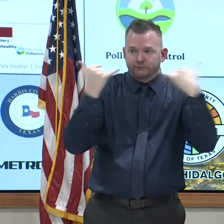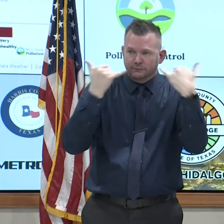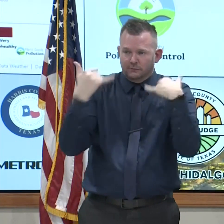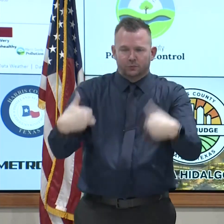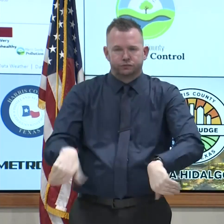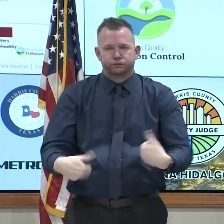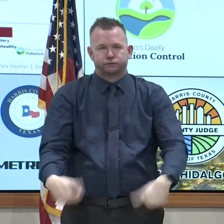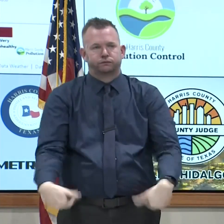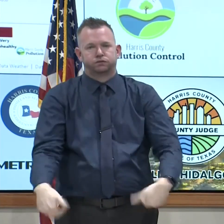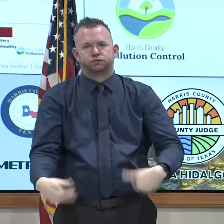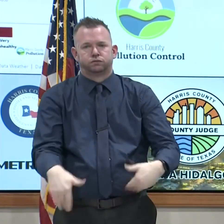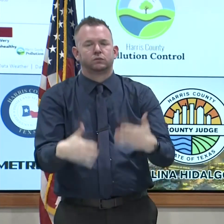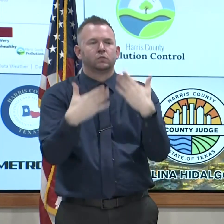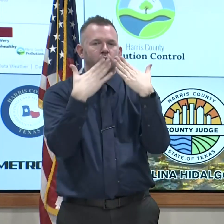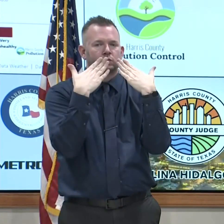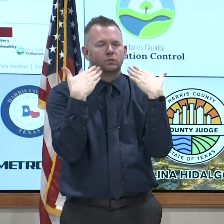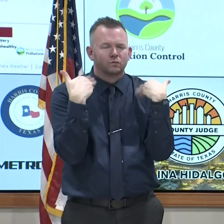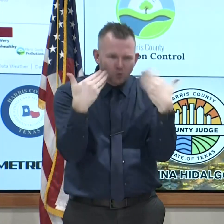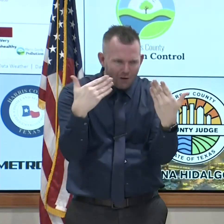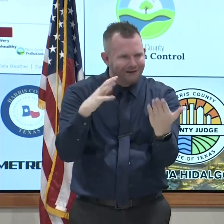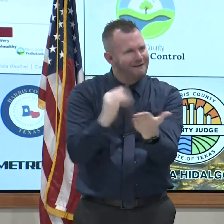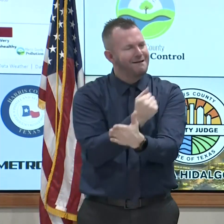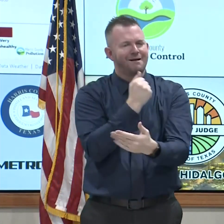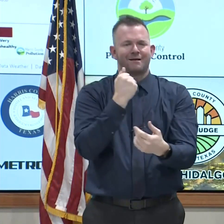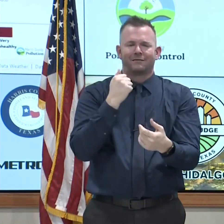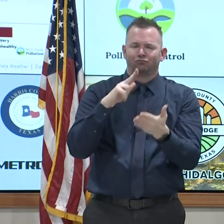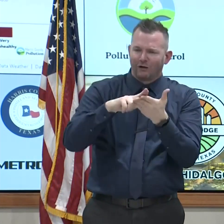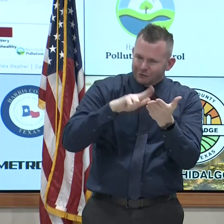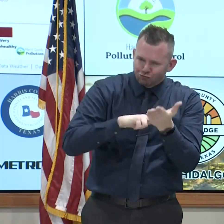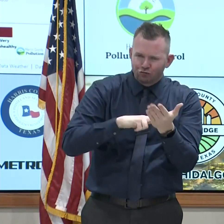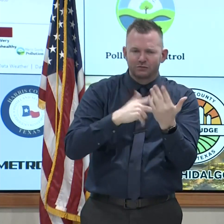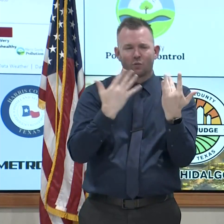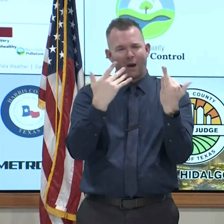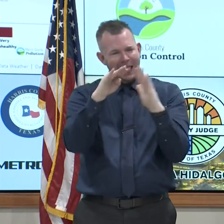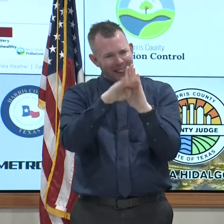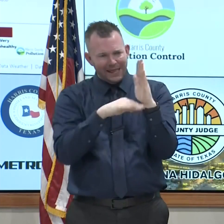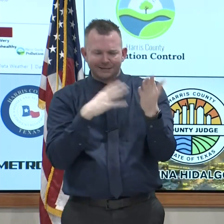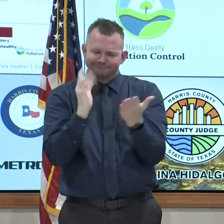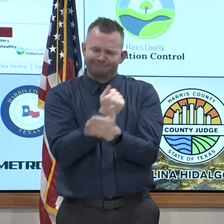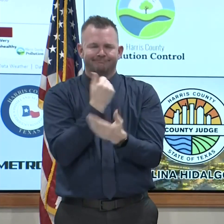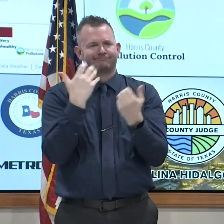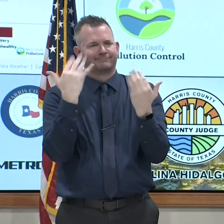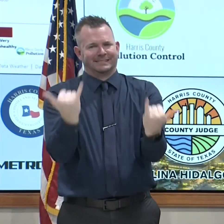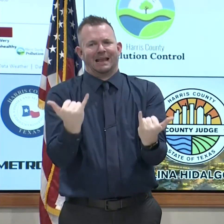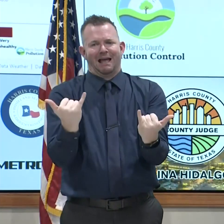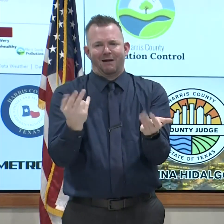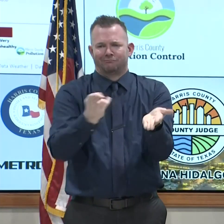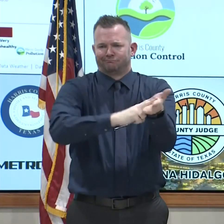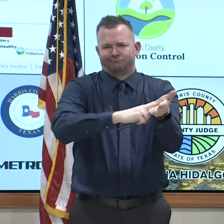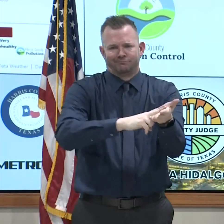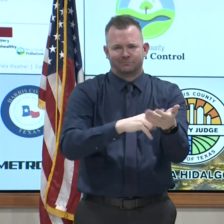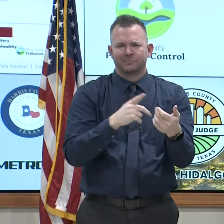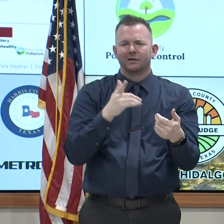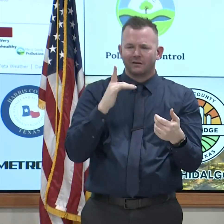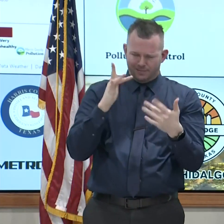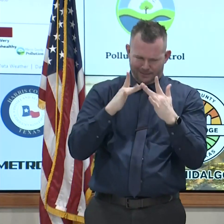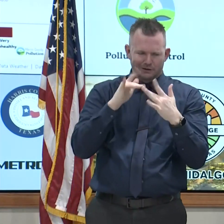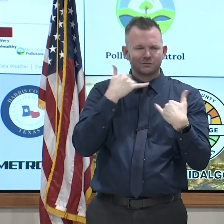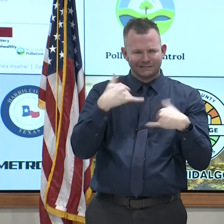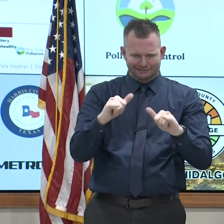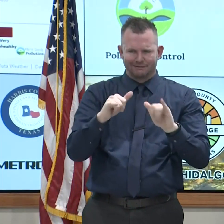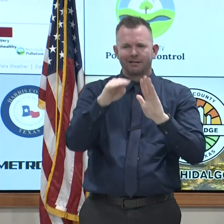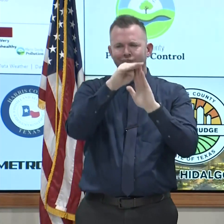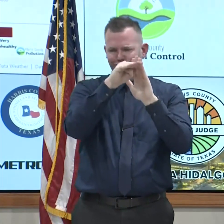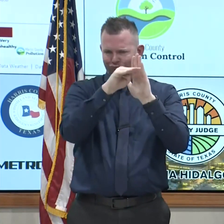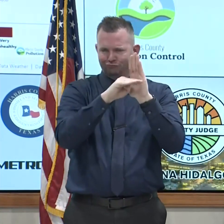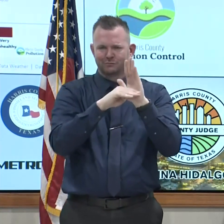and register for the wait list. It's smooth, and if any, it's not going to go down unless there is some sort of technical upgrade that needs